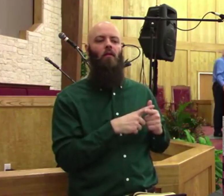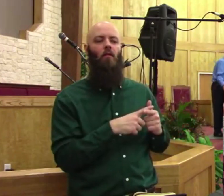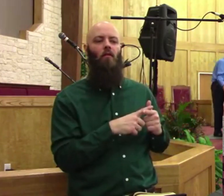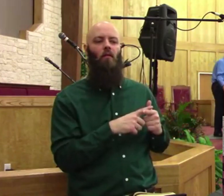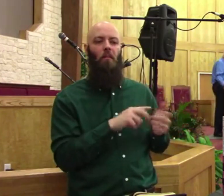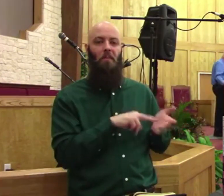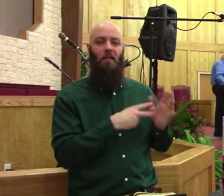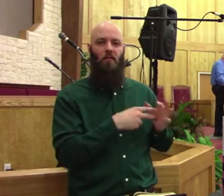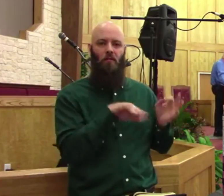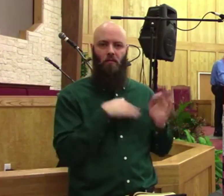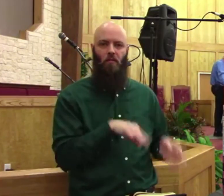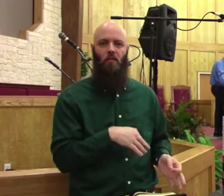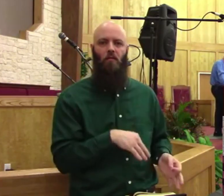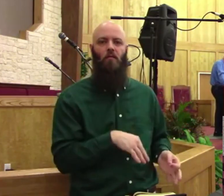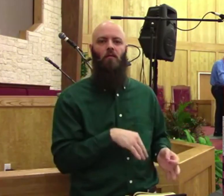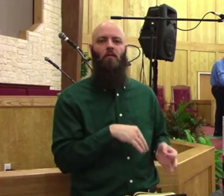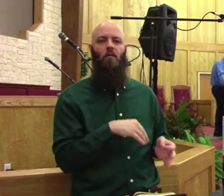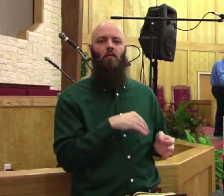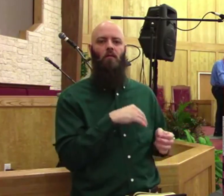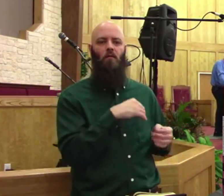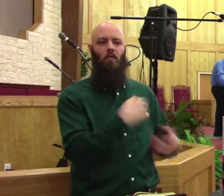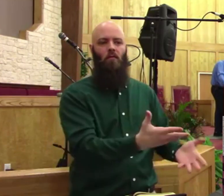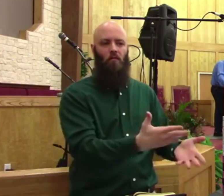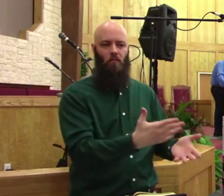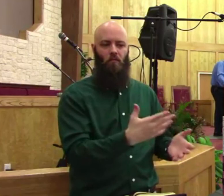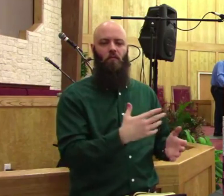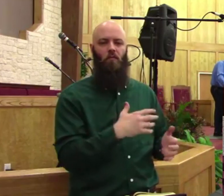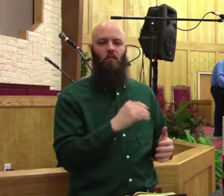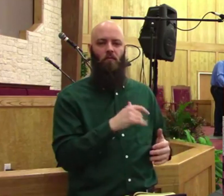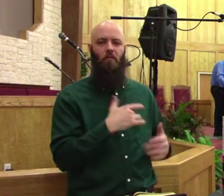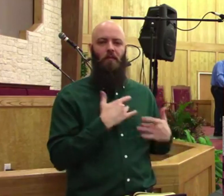meaning of it, the interpretation of it comes out.